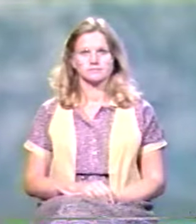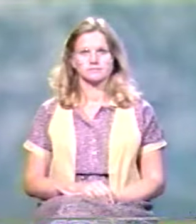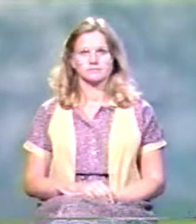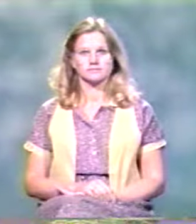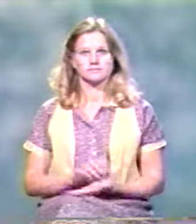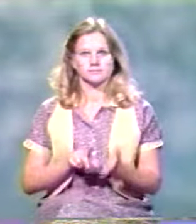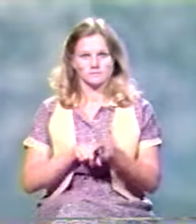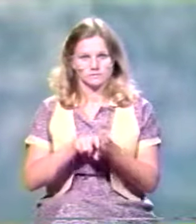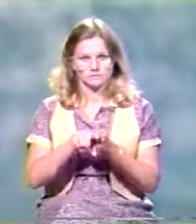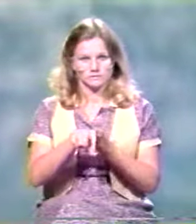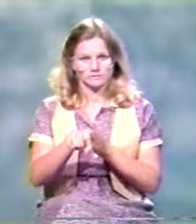Worm.